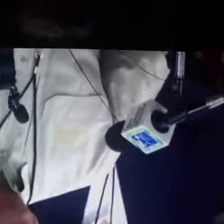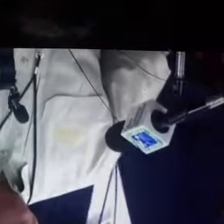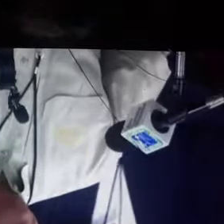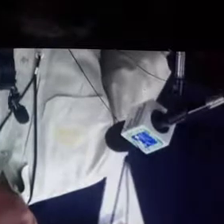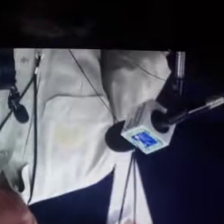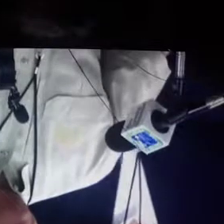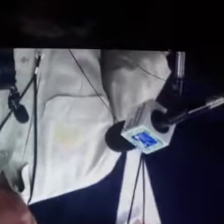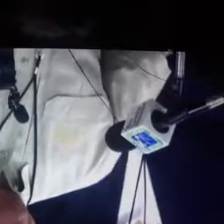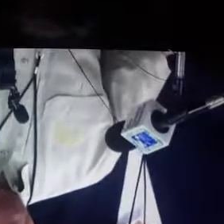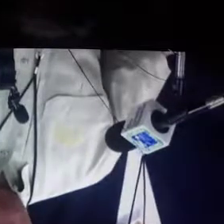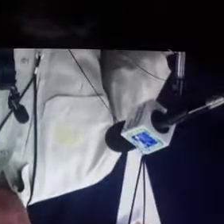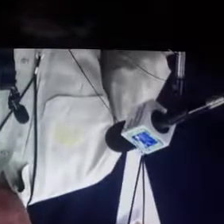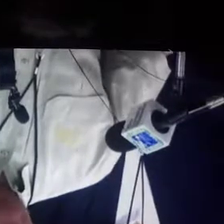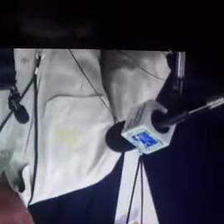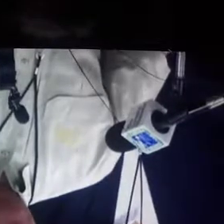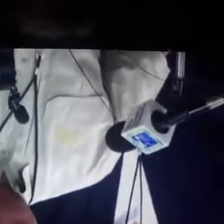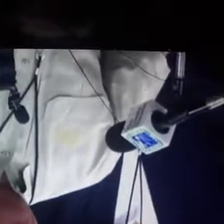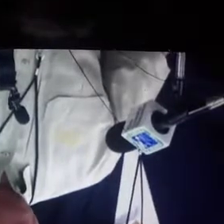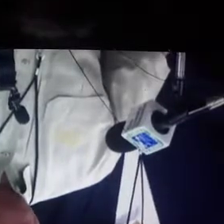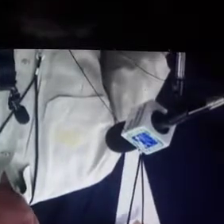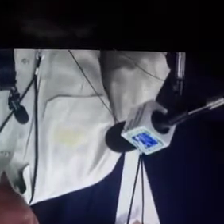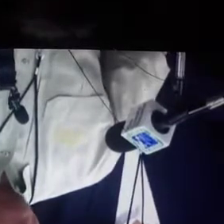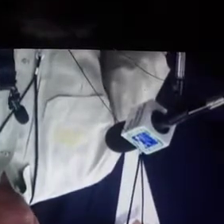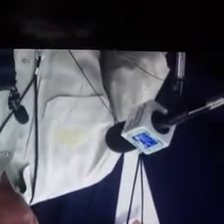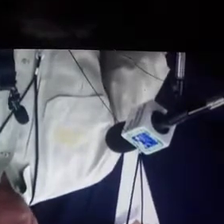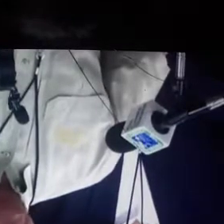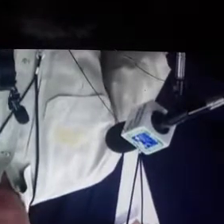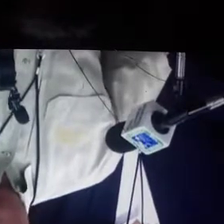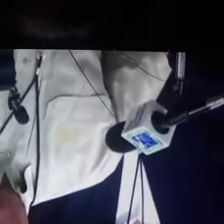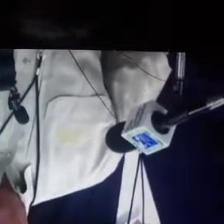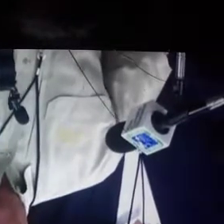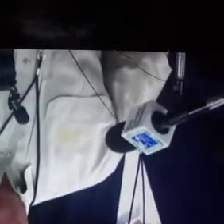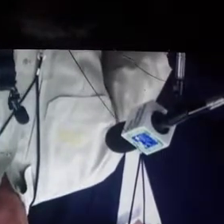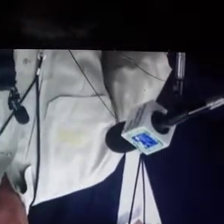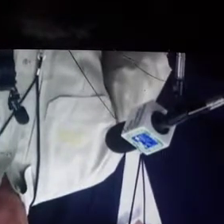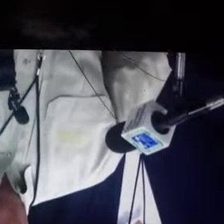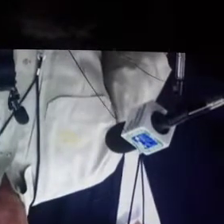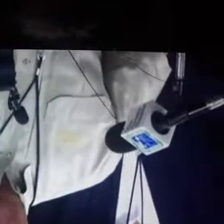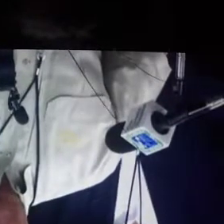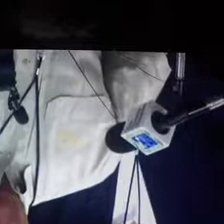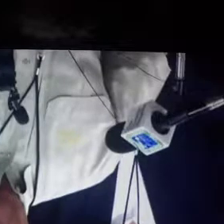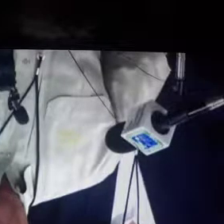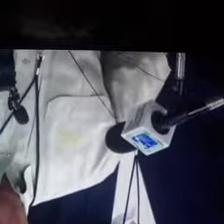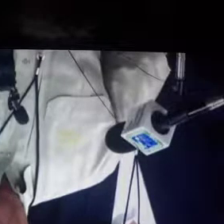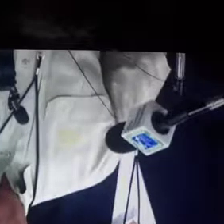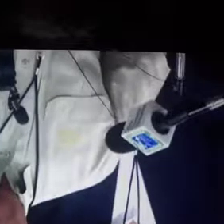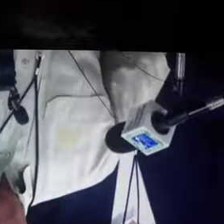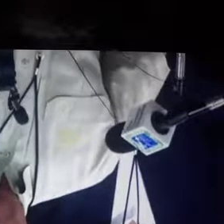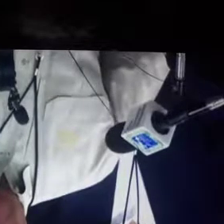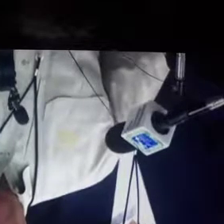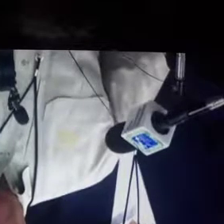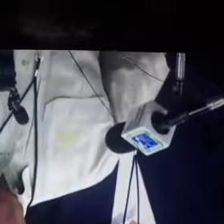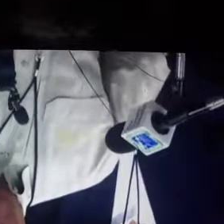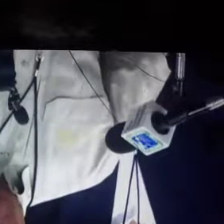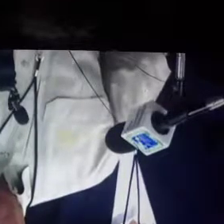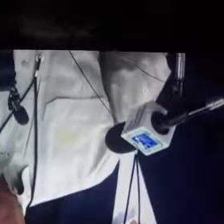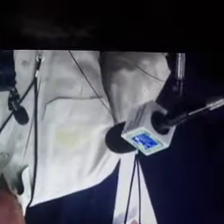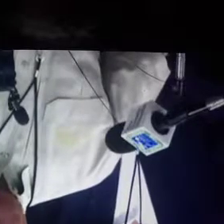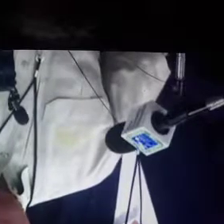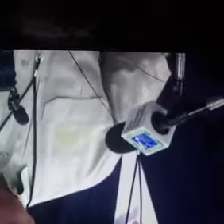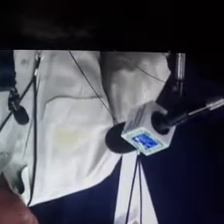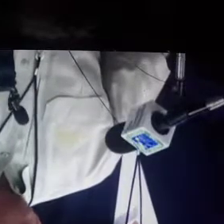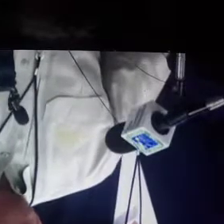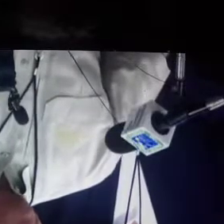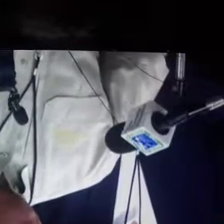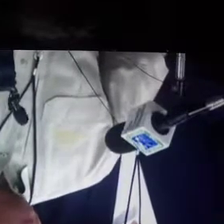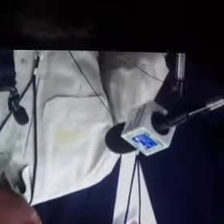issues. You know, it doesn't take a whole lot for a limb to come out of a tree because you're out sightseeing in your own yard or your neighbor's yard